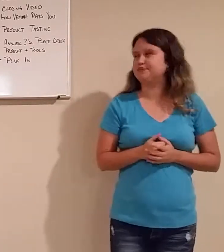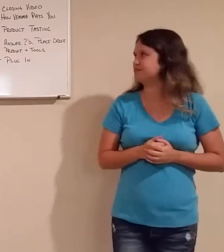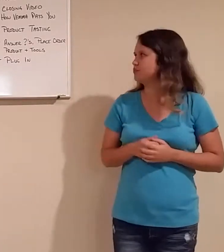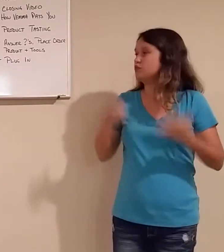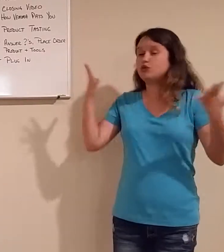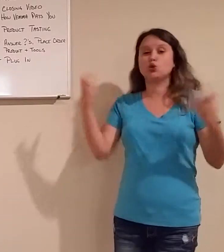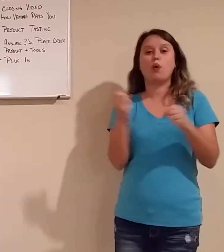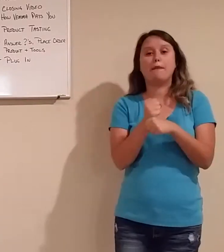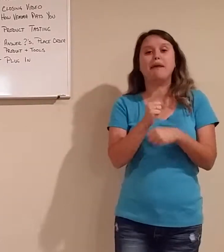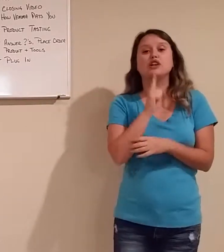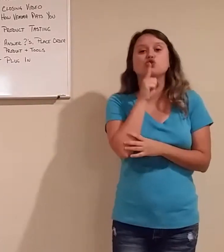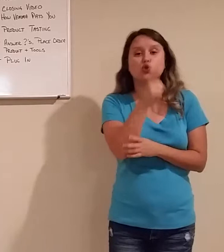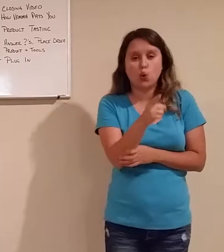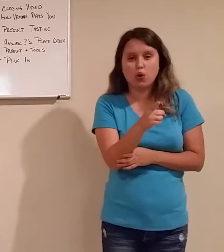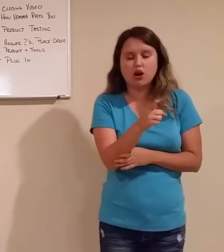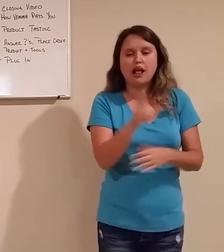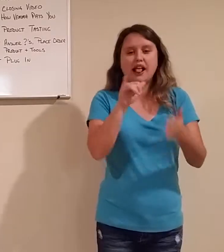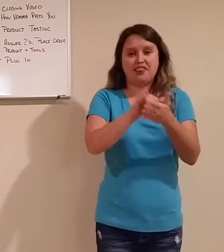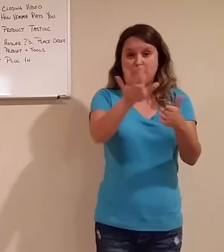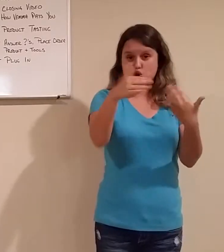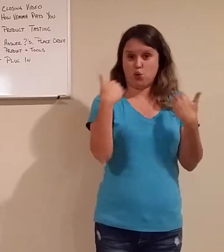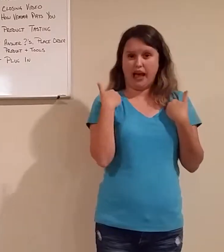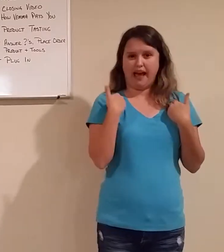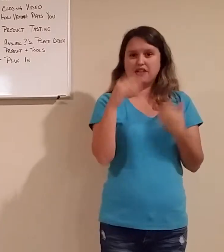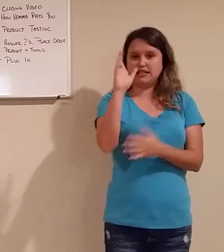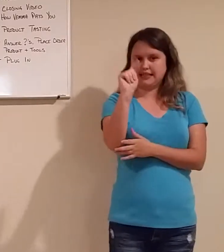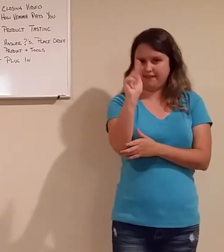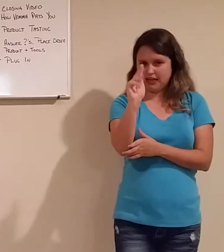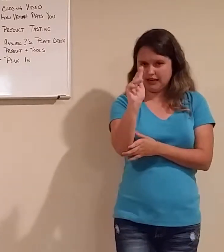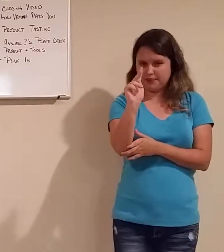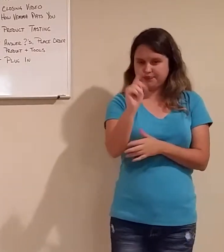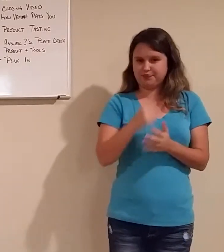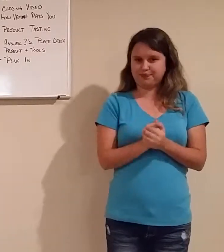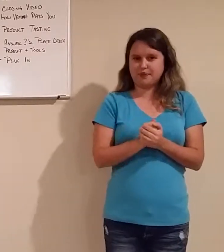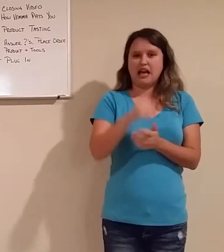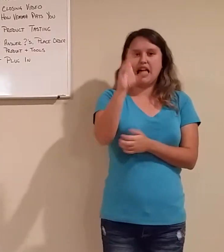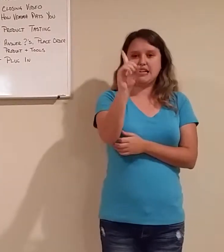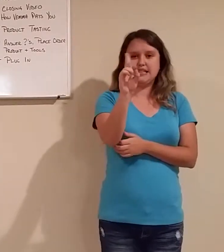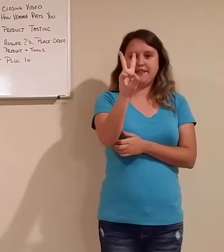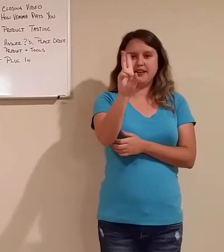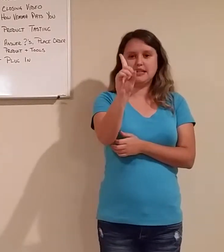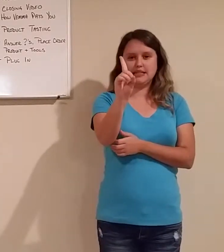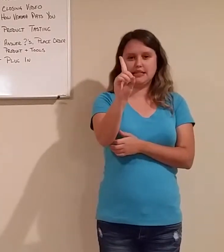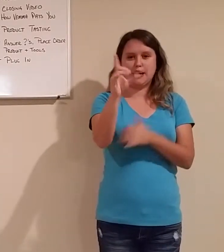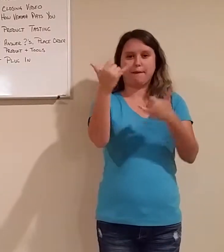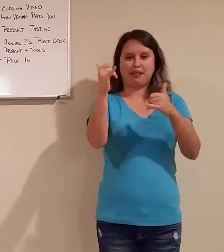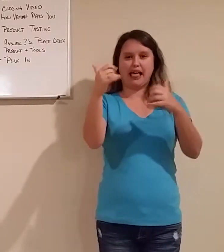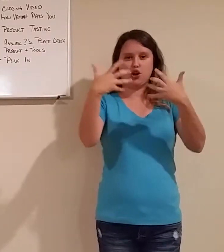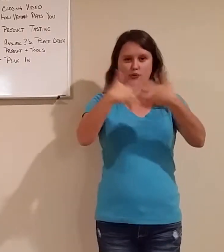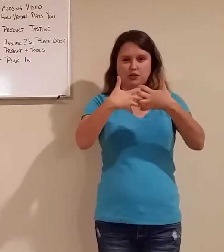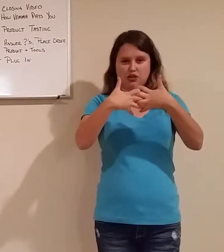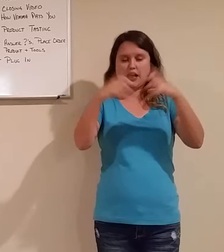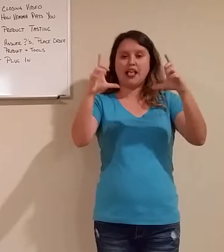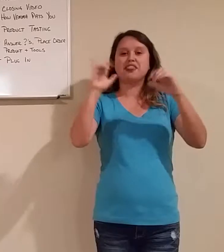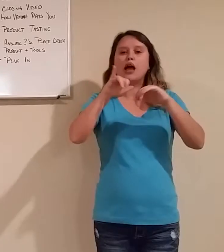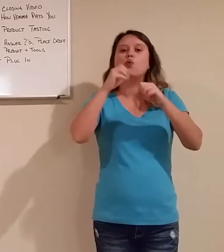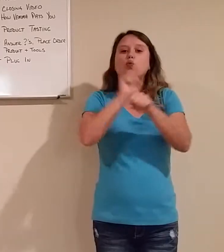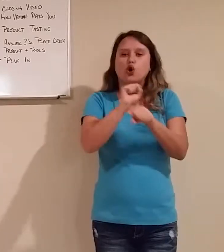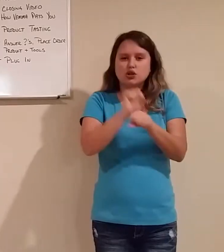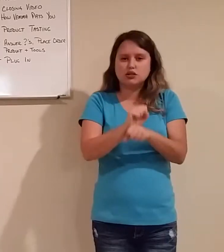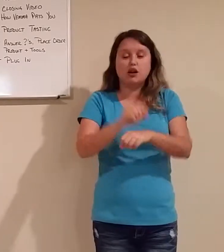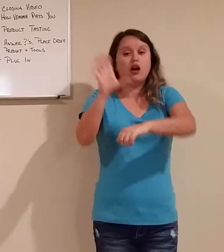to make sure that we have a TV, a DVD player that works,